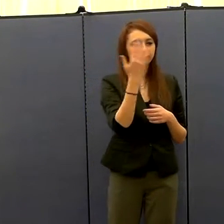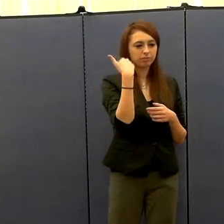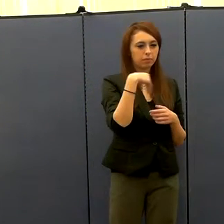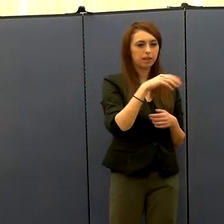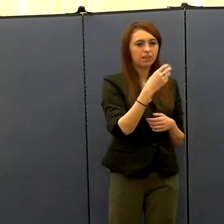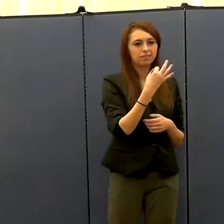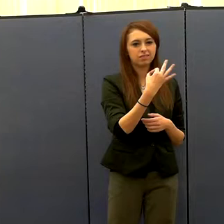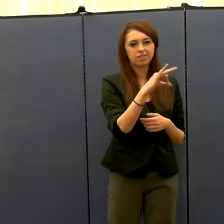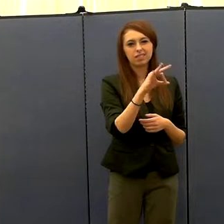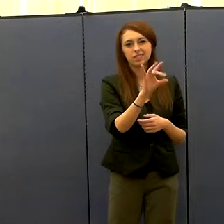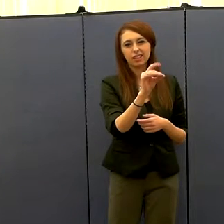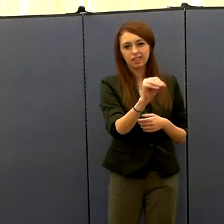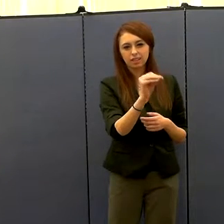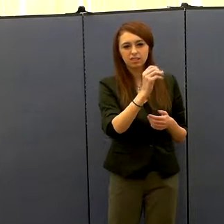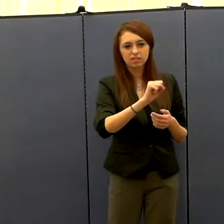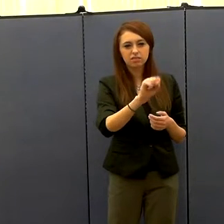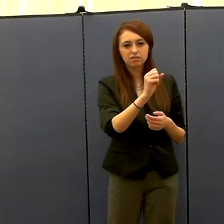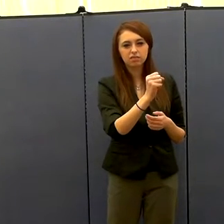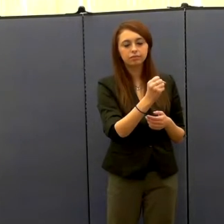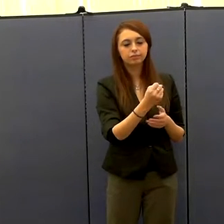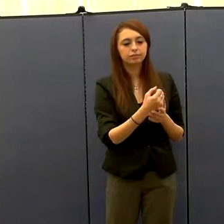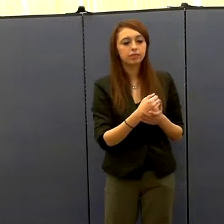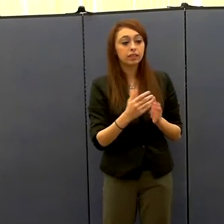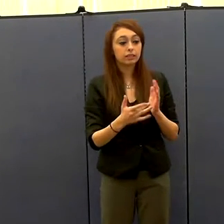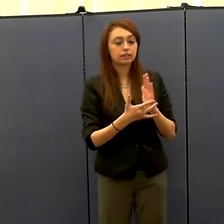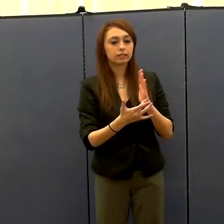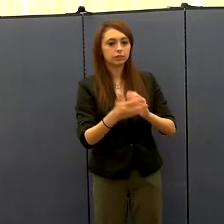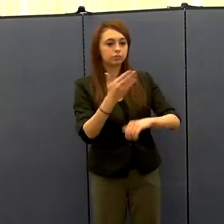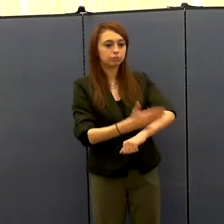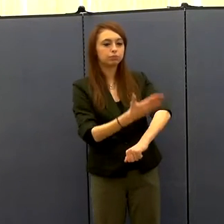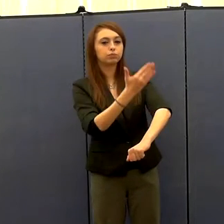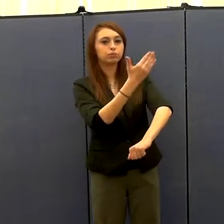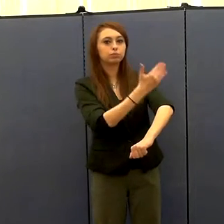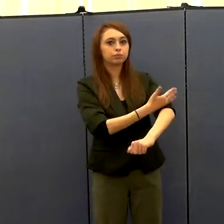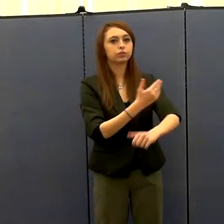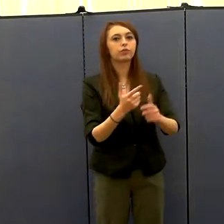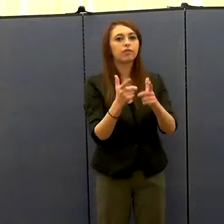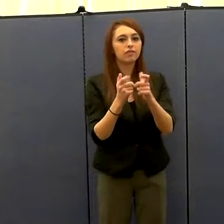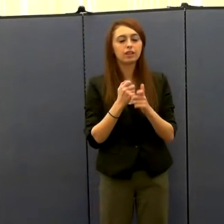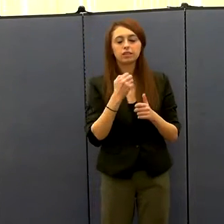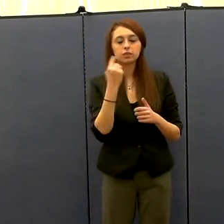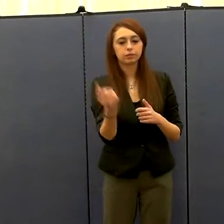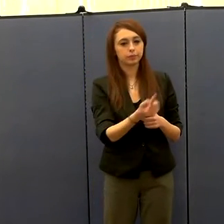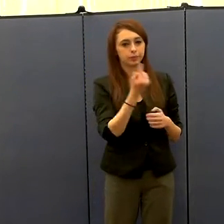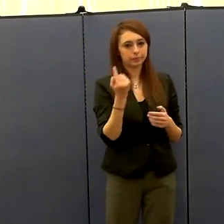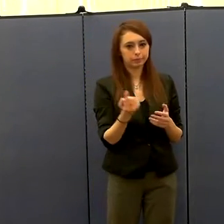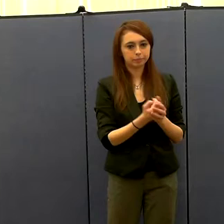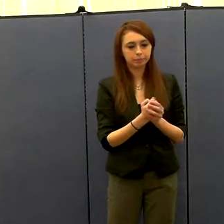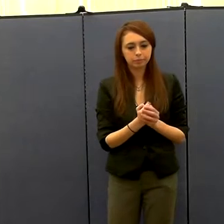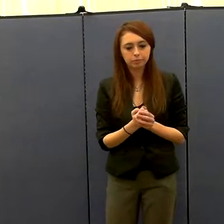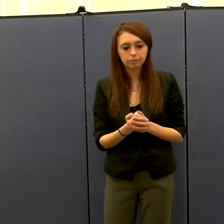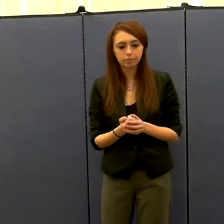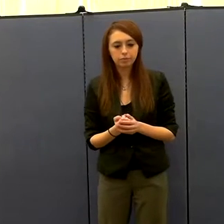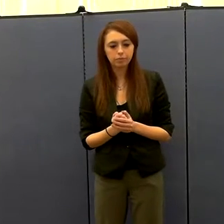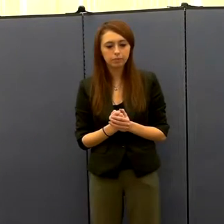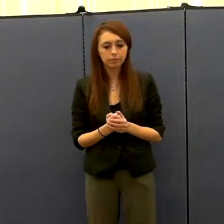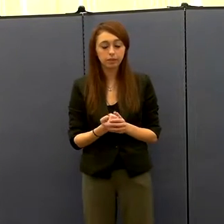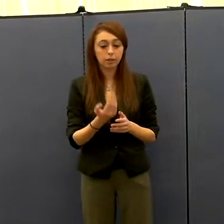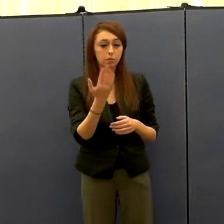was moving incredibly fast. In 4 years, we went from nobody had a computer to you can't do any